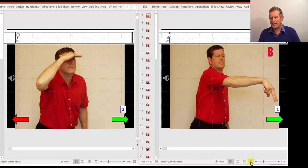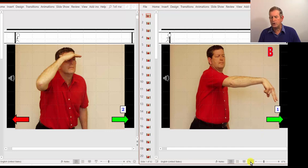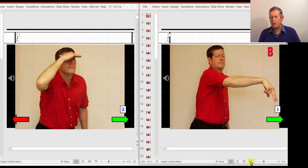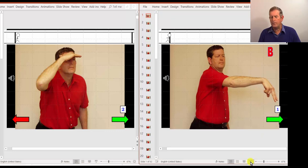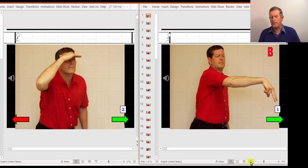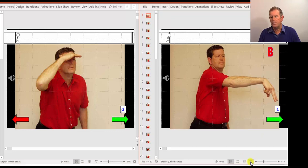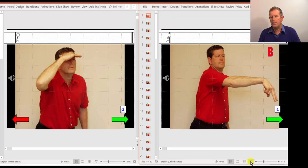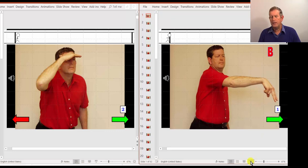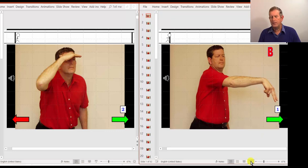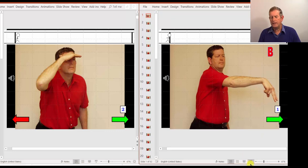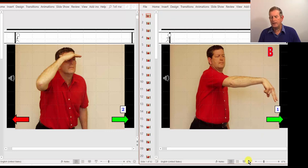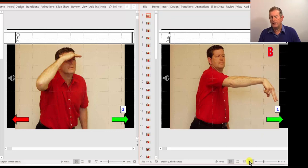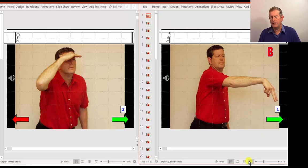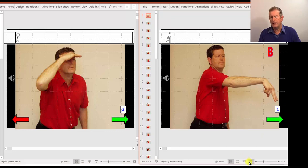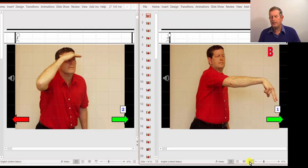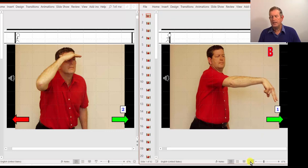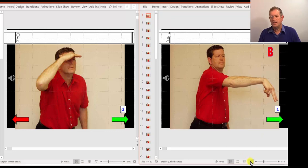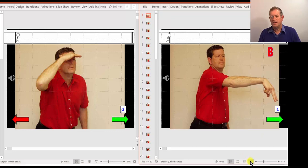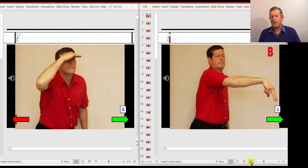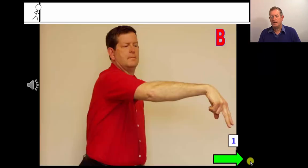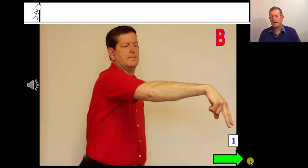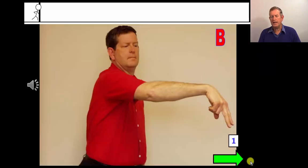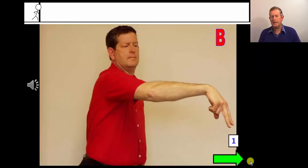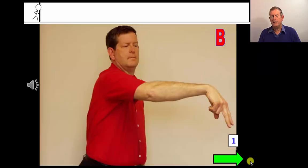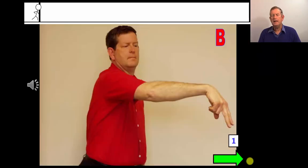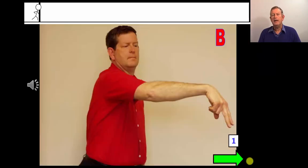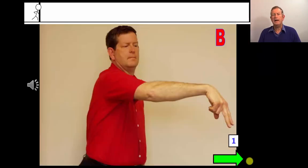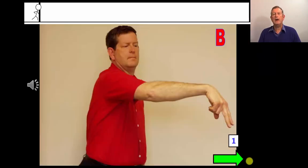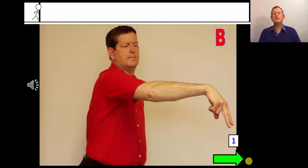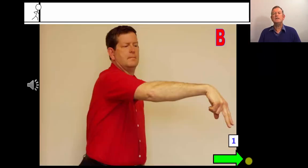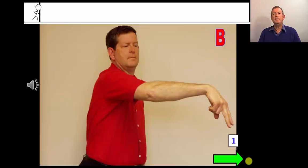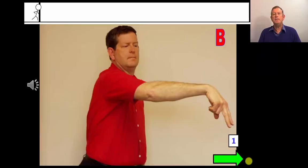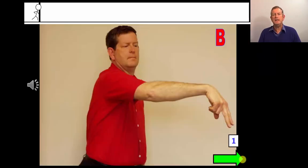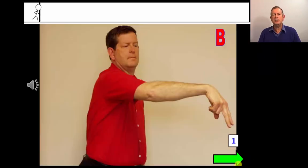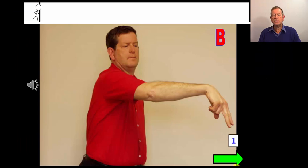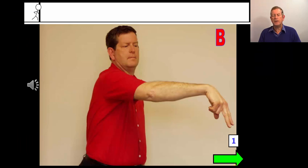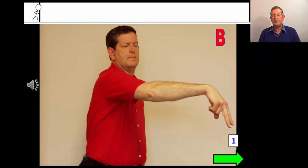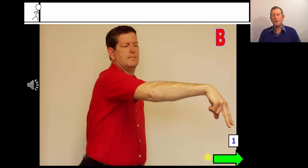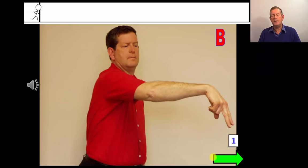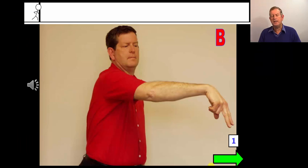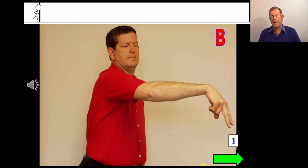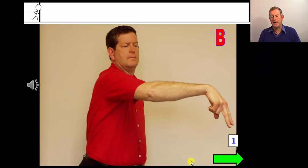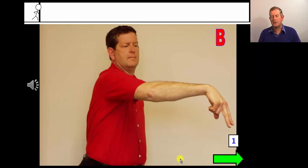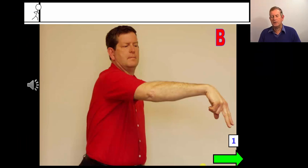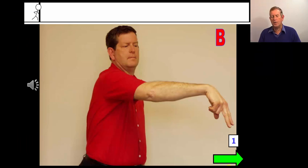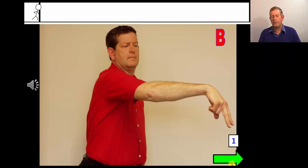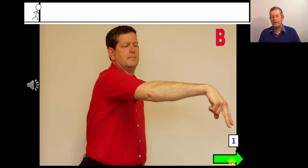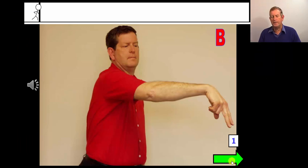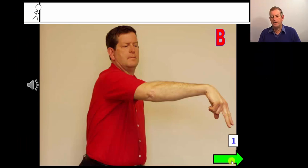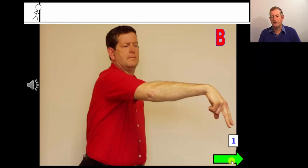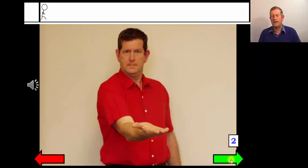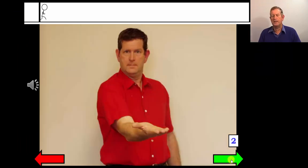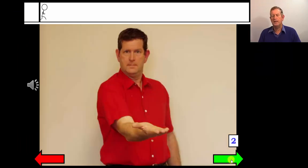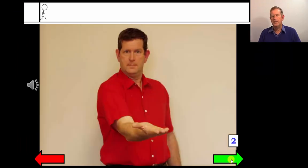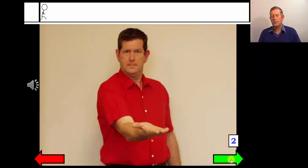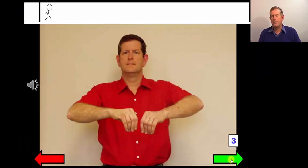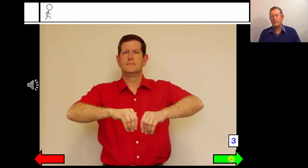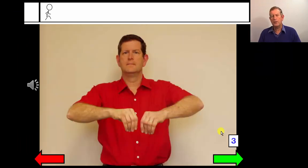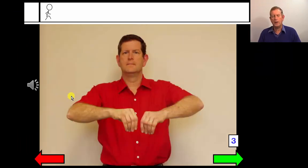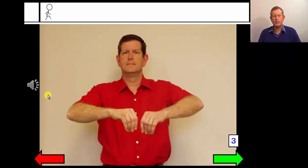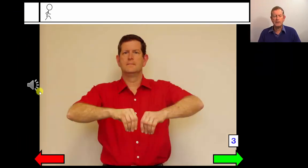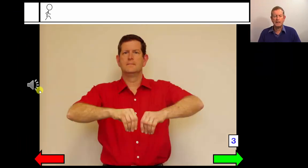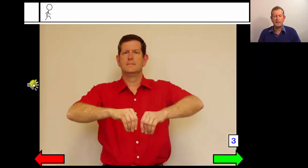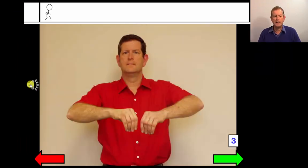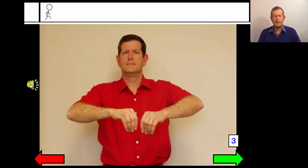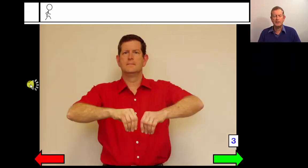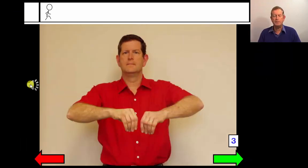the slideshow view right down here. I click on it, and now it's Team B's turn, and they will begin to answer, and hopefully they'll be correct. Remember,